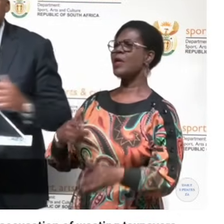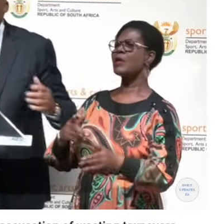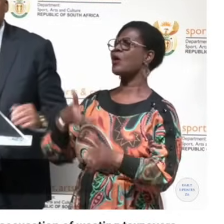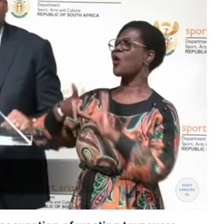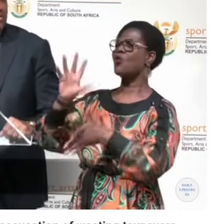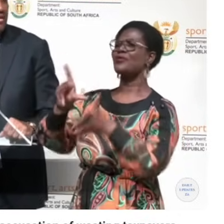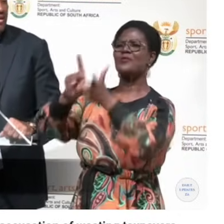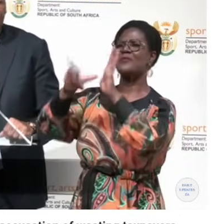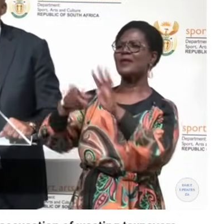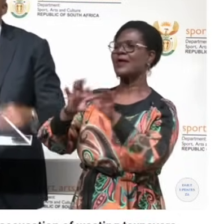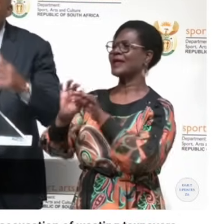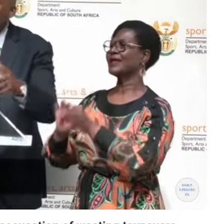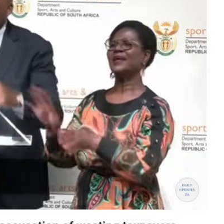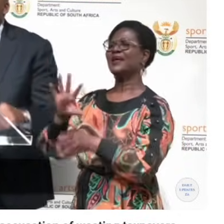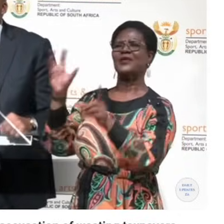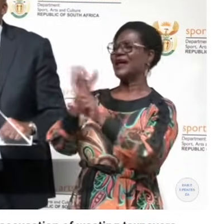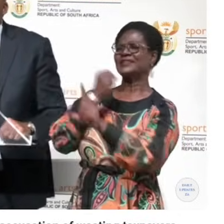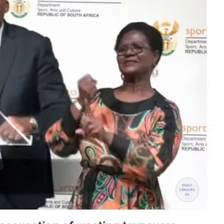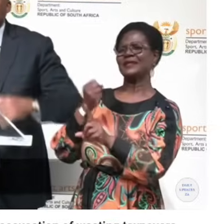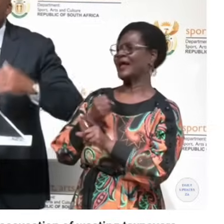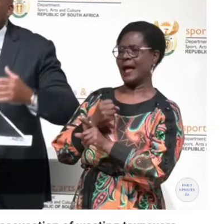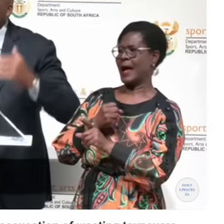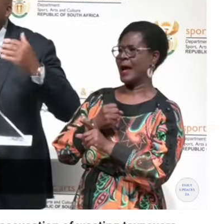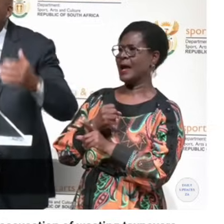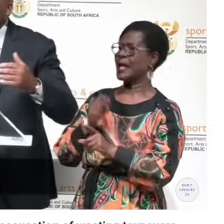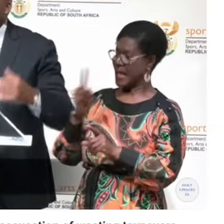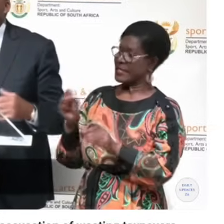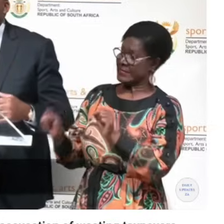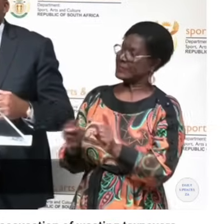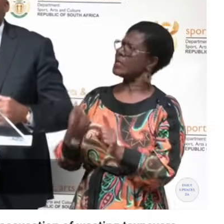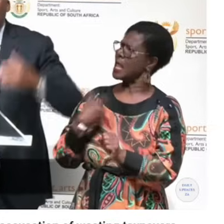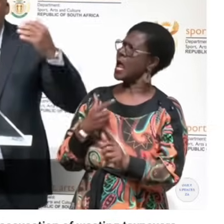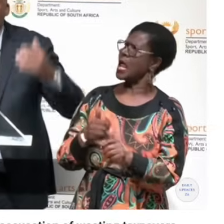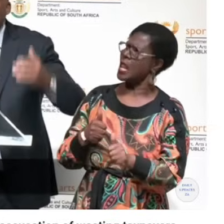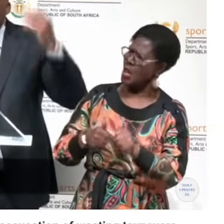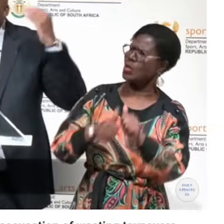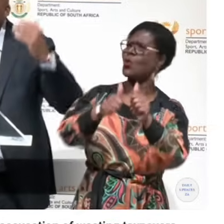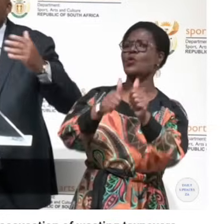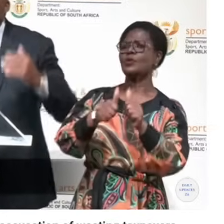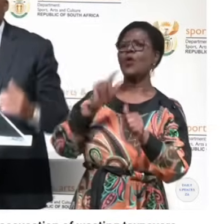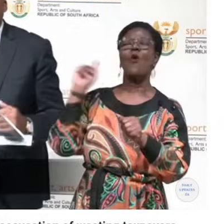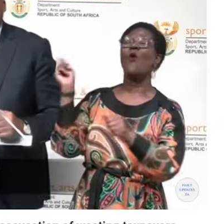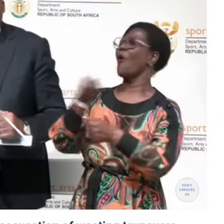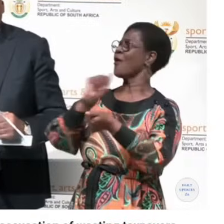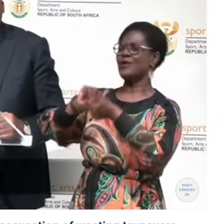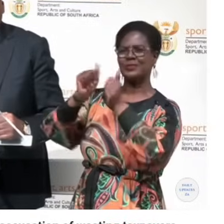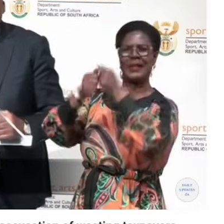that's not an achievement not to go. And I'm still going to go to all the sporting